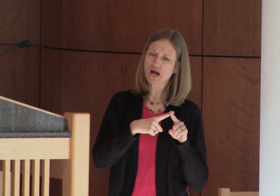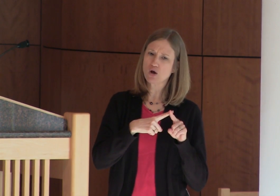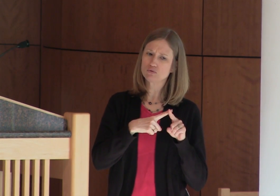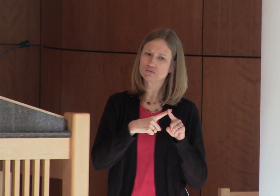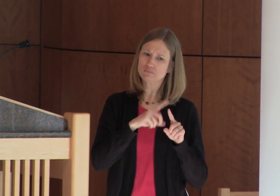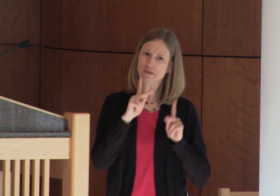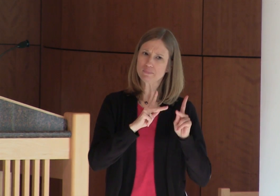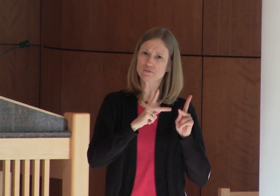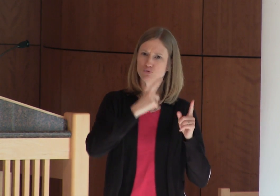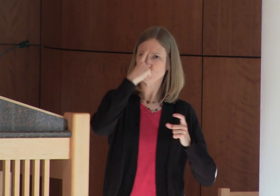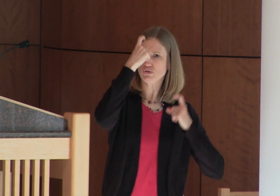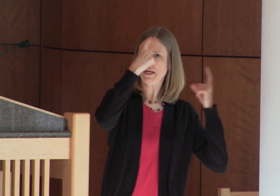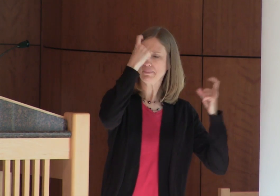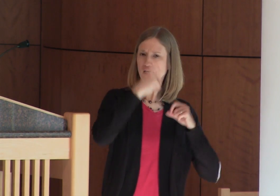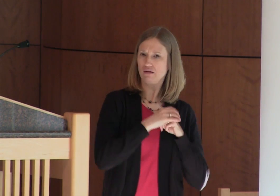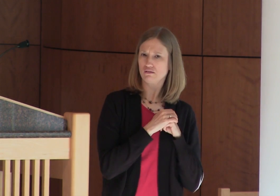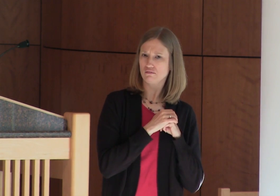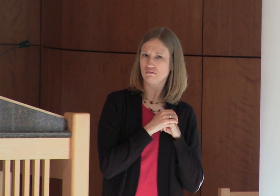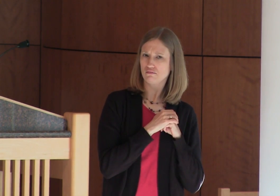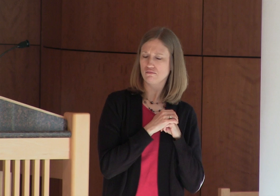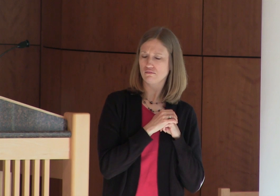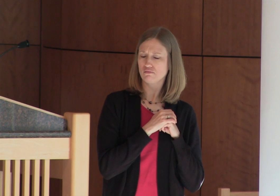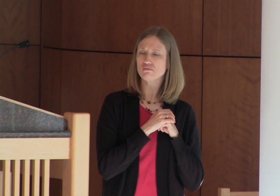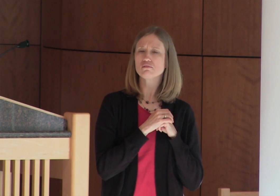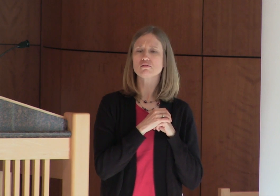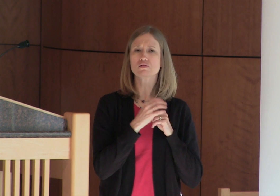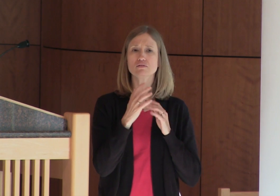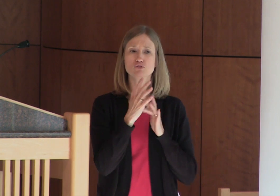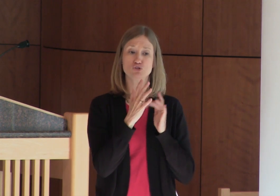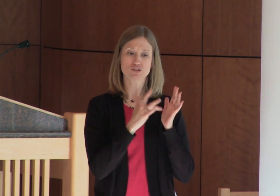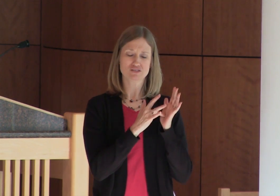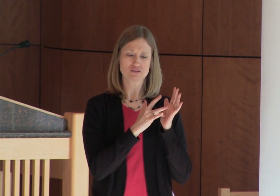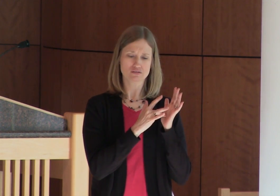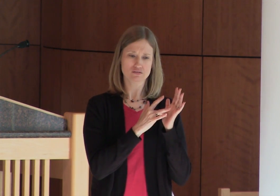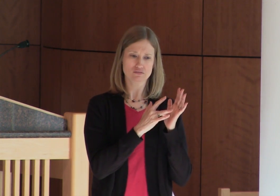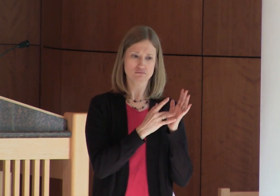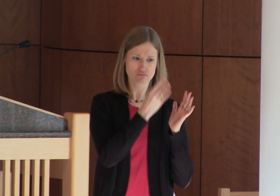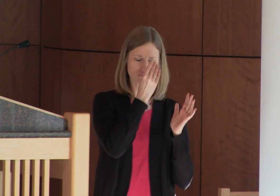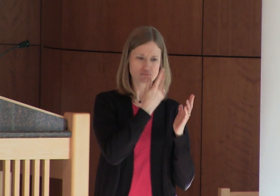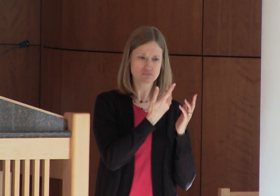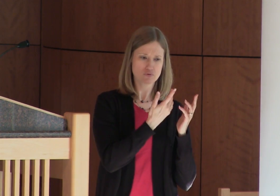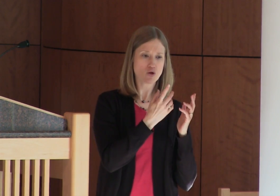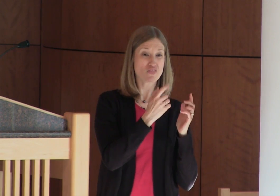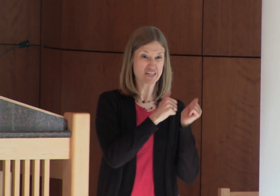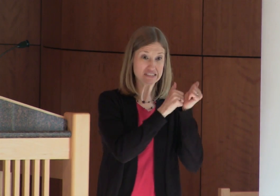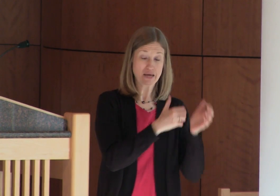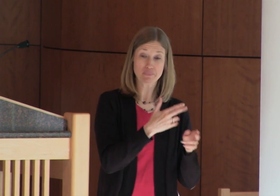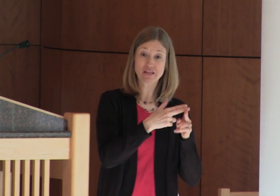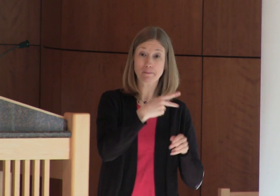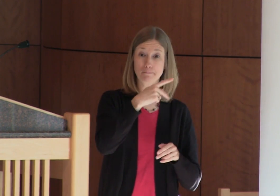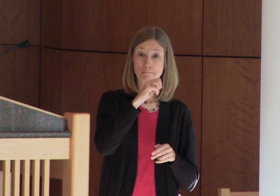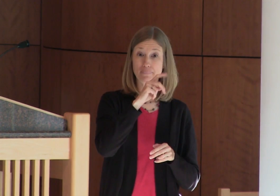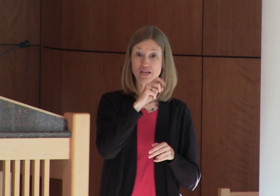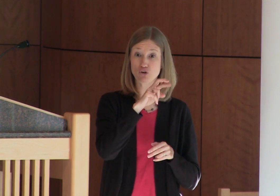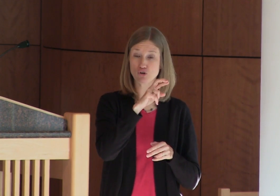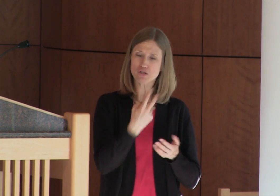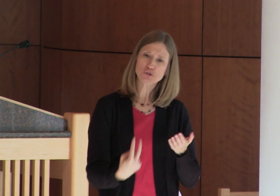well. That when Jesus' disciple Peter, he got up to address the crowd and who had gathered because of all these